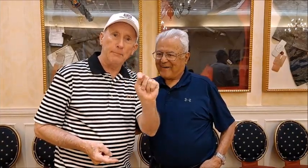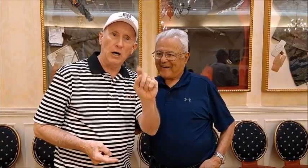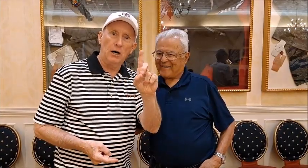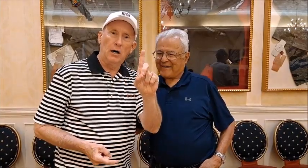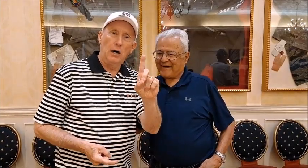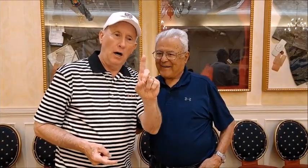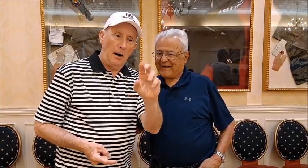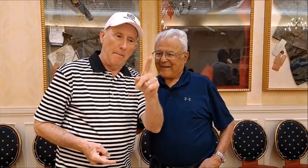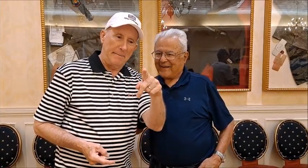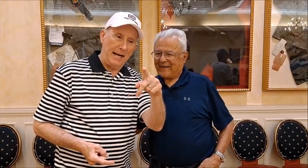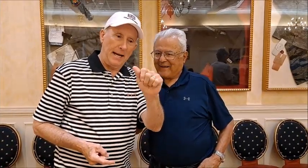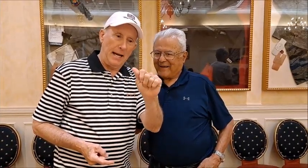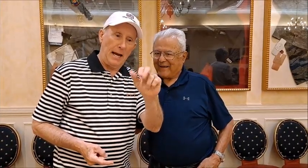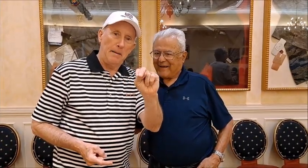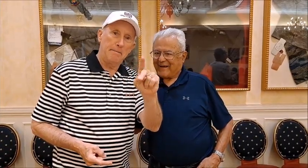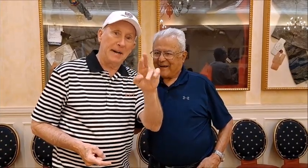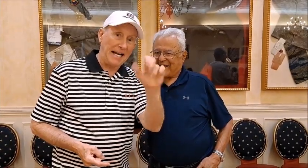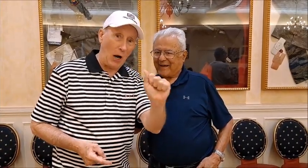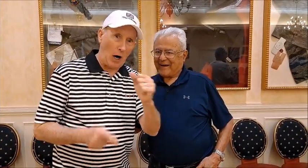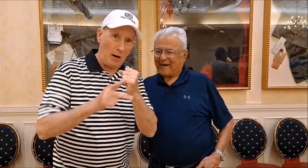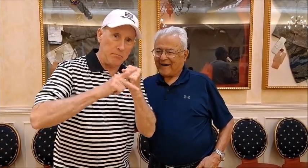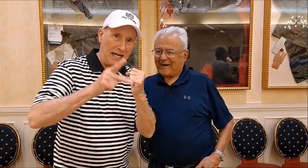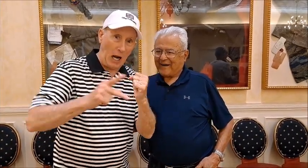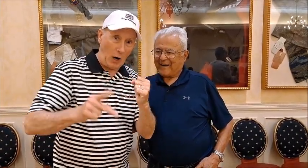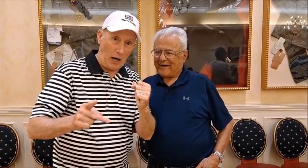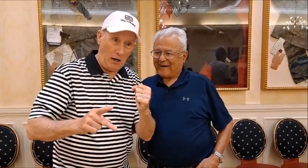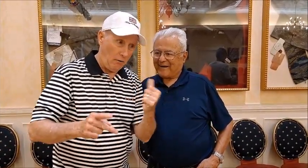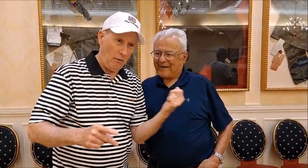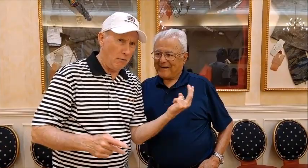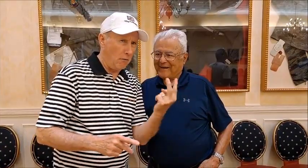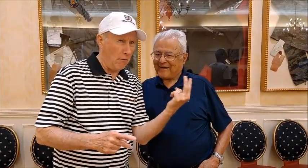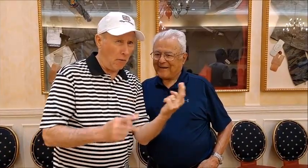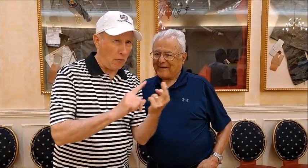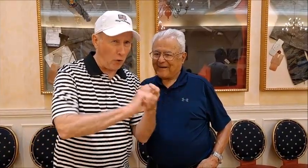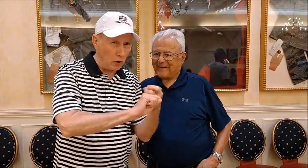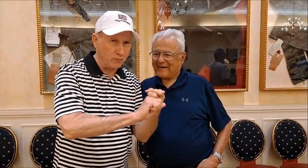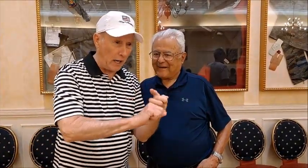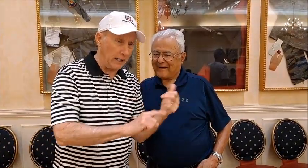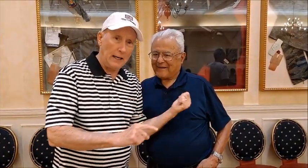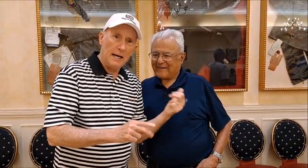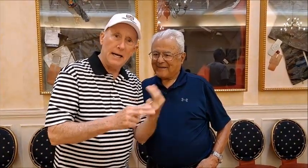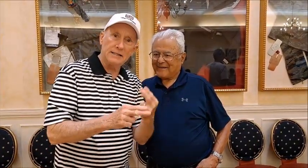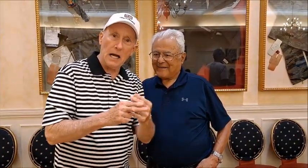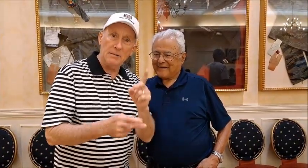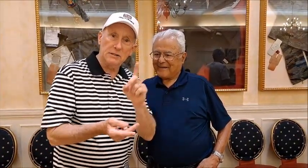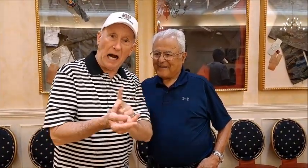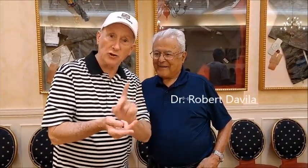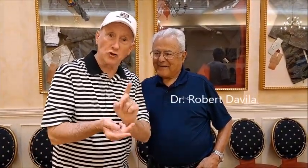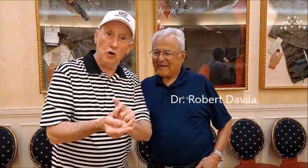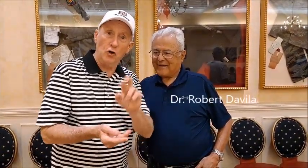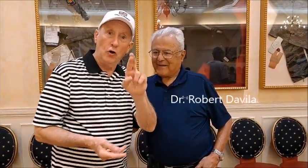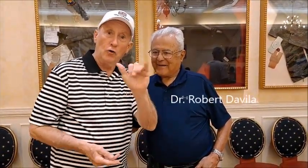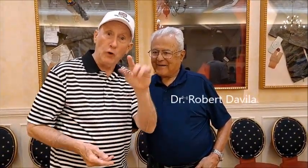Robert P. Panera, close friend. The name is Dr.